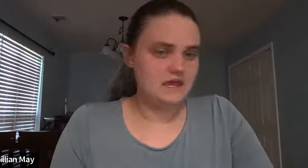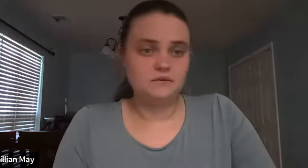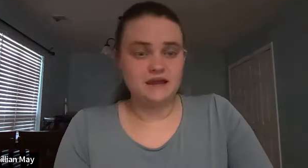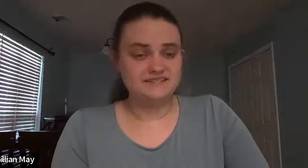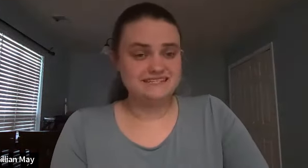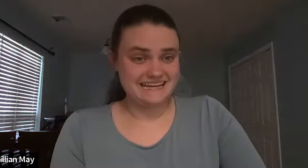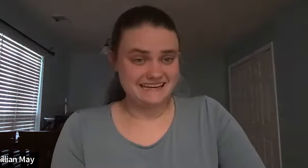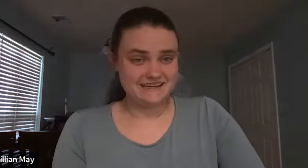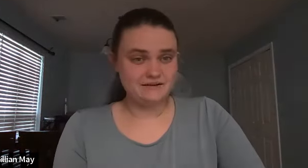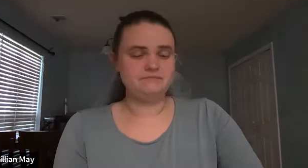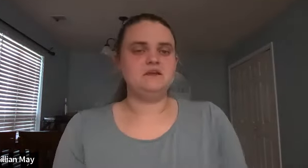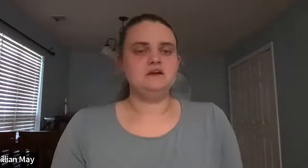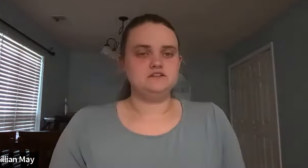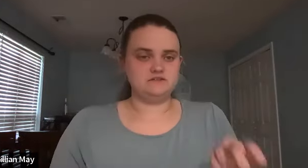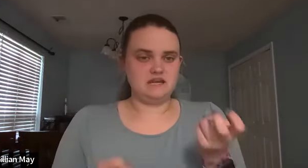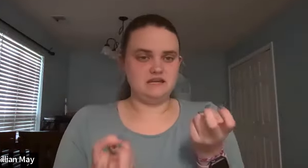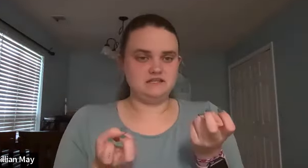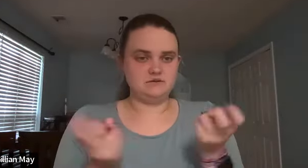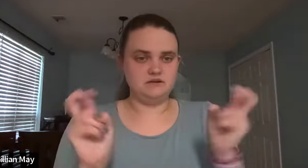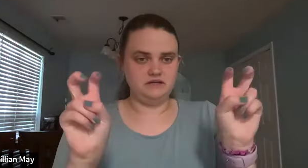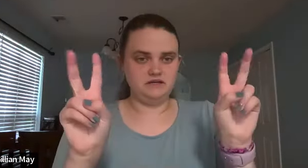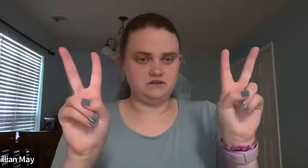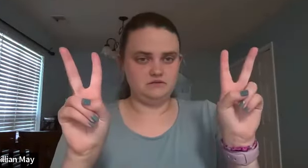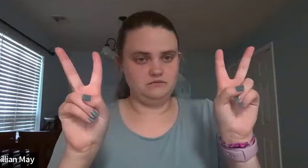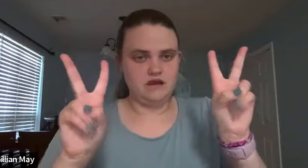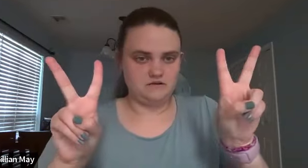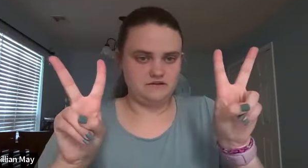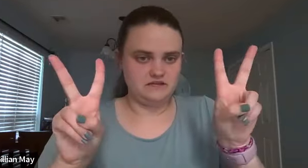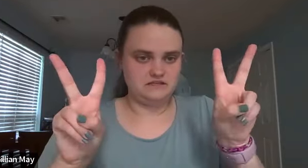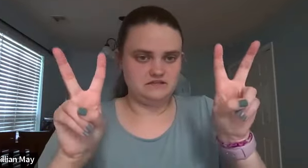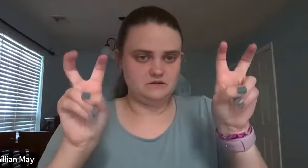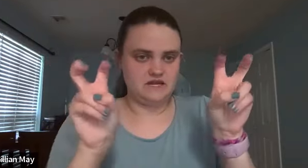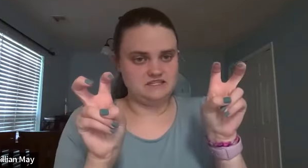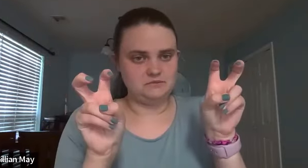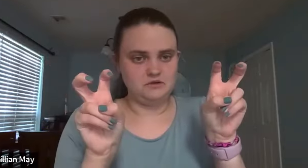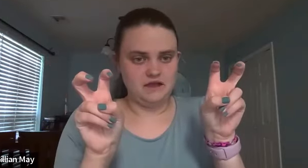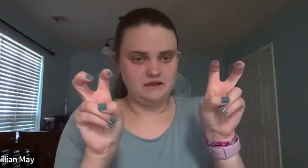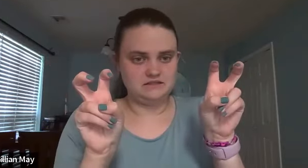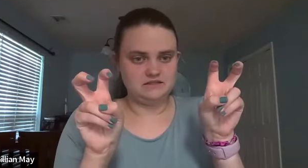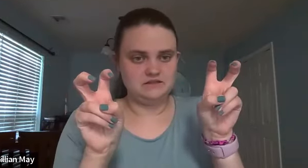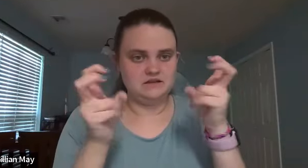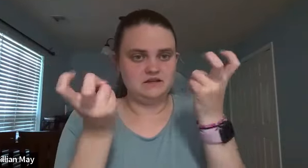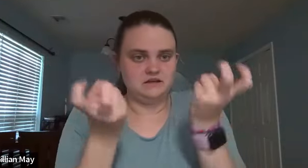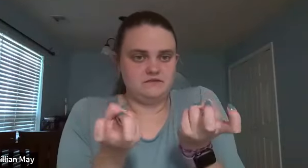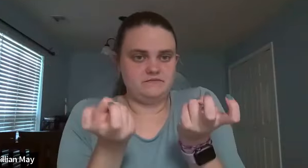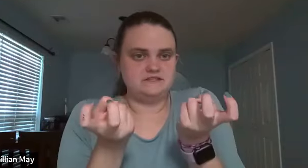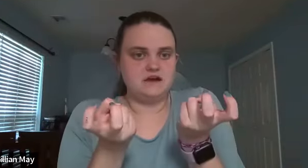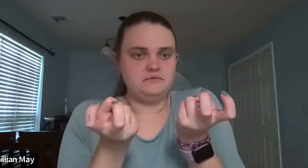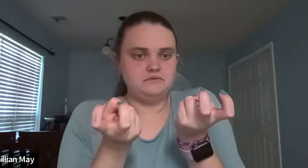Then we have skating. So skating is going to be, so we have our V's, they're in that double X, you have them face up,